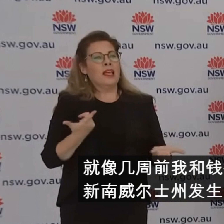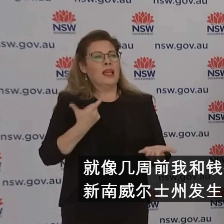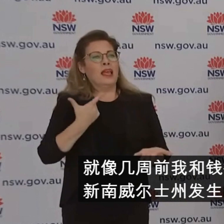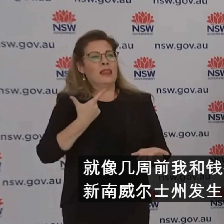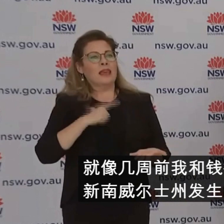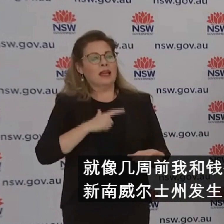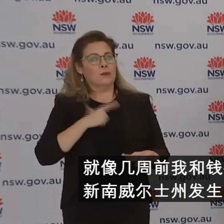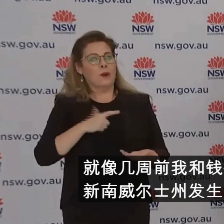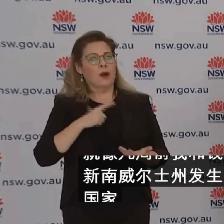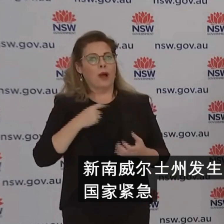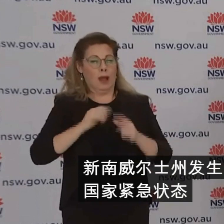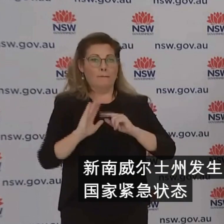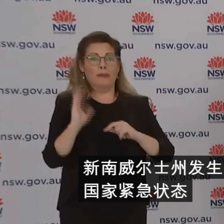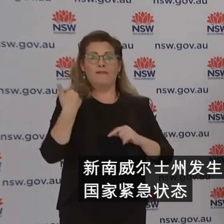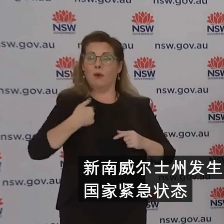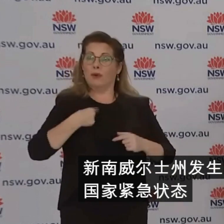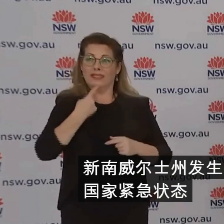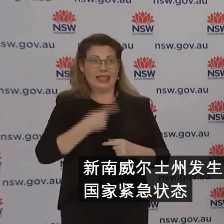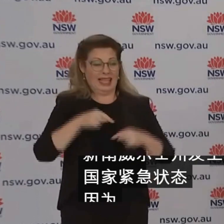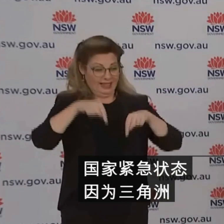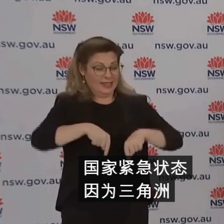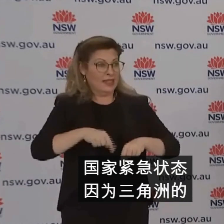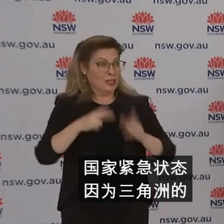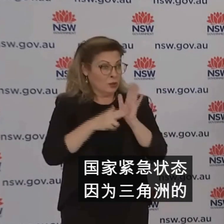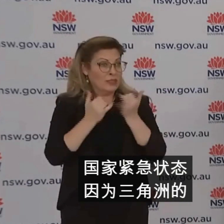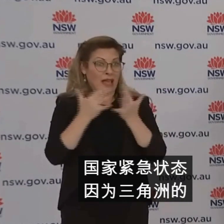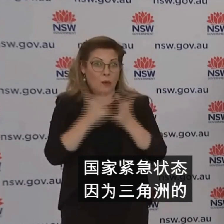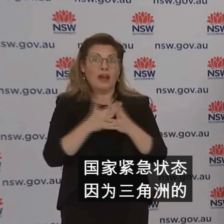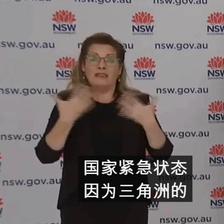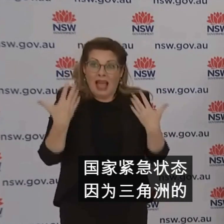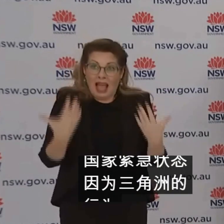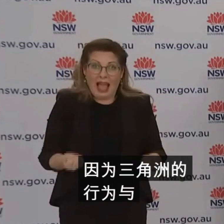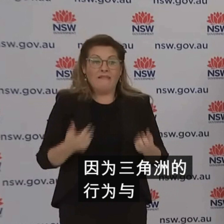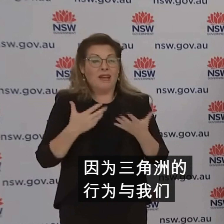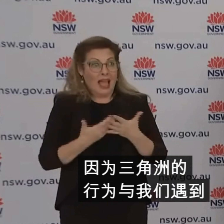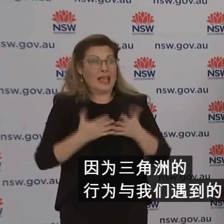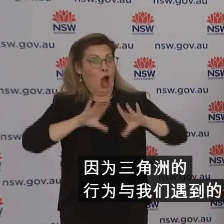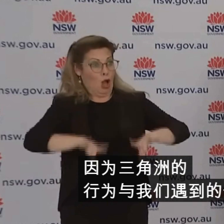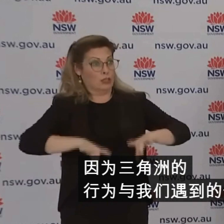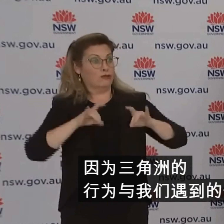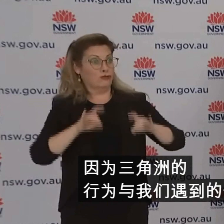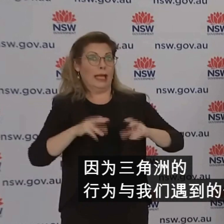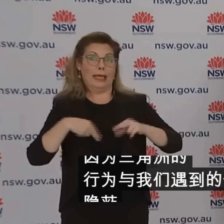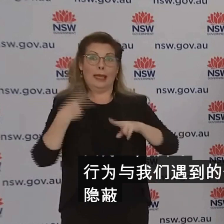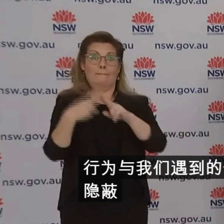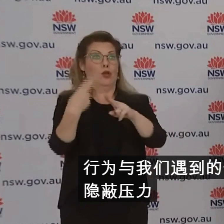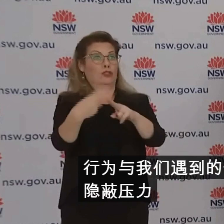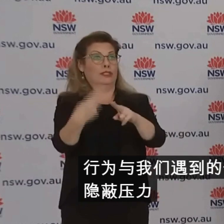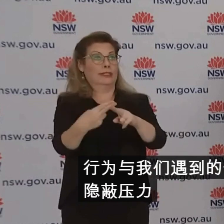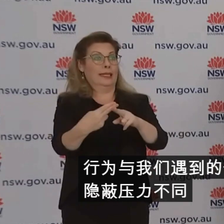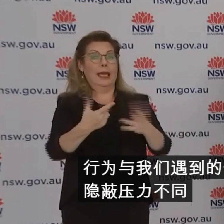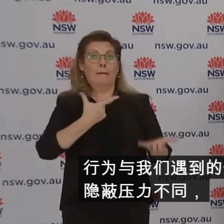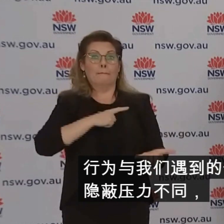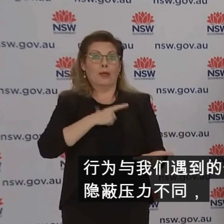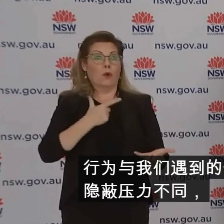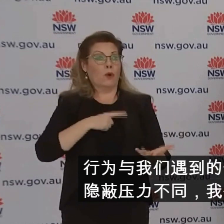what's happening in New South Wales is a national emergency, because Delta acts differently to any other type of COVID strain